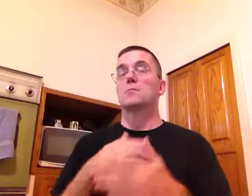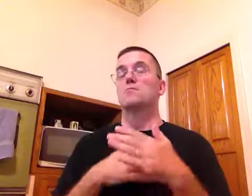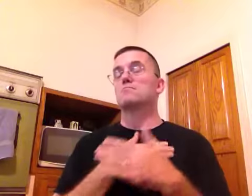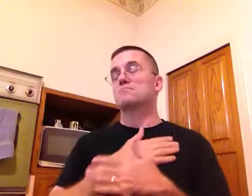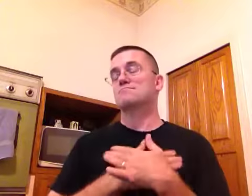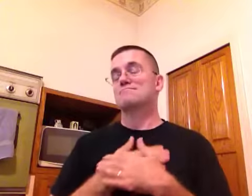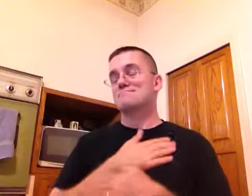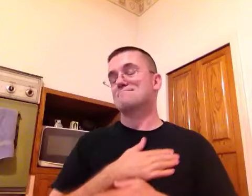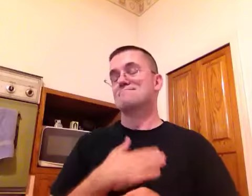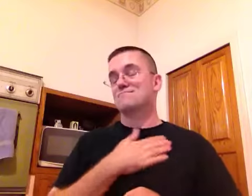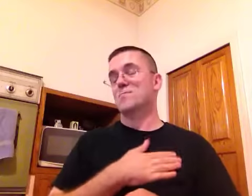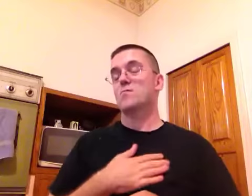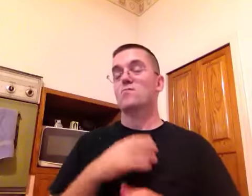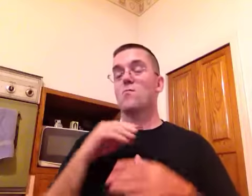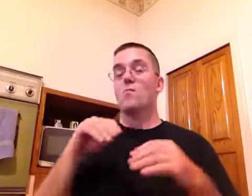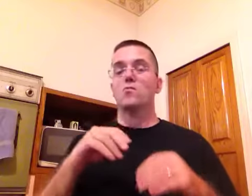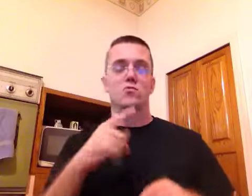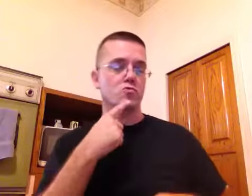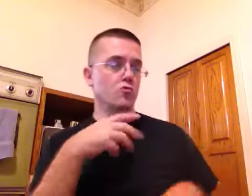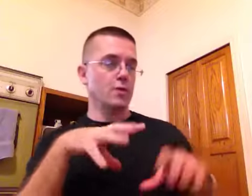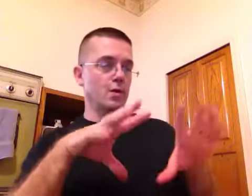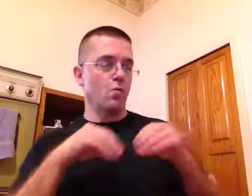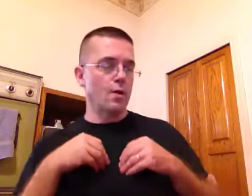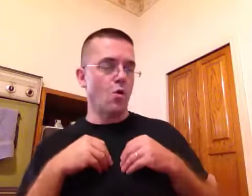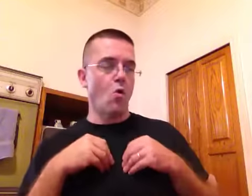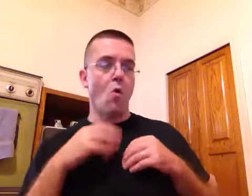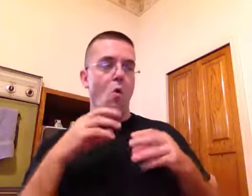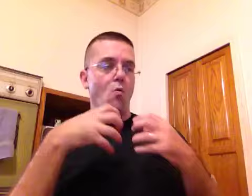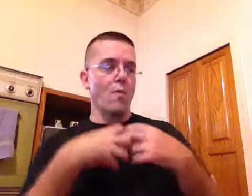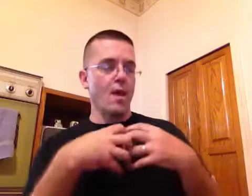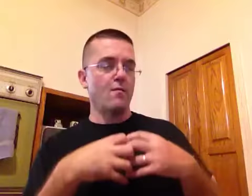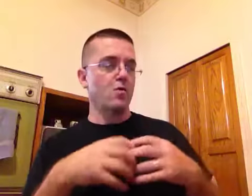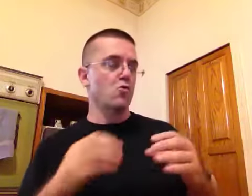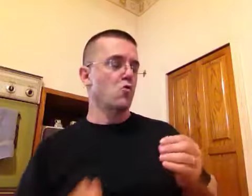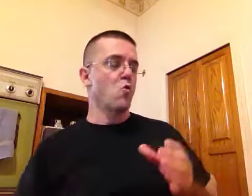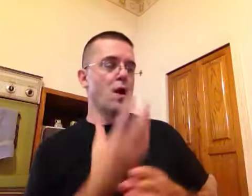you don't really want to own a manufacturing operation. You don't want to grow the next